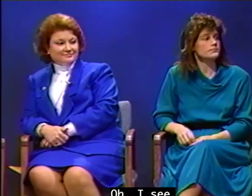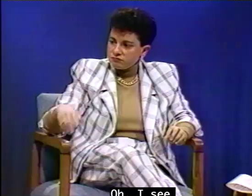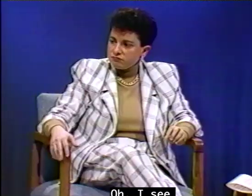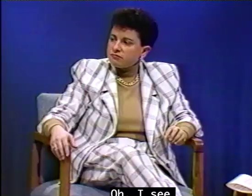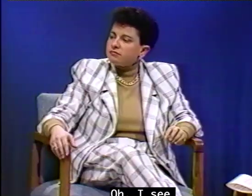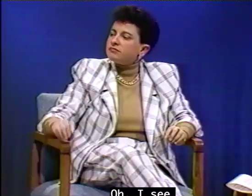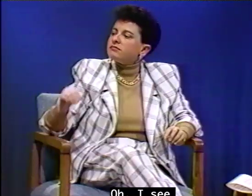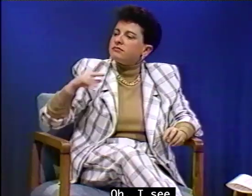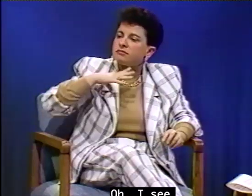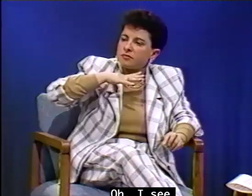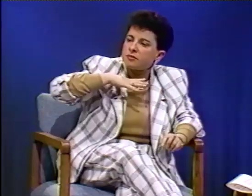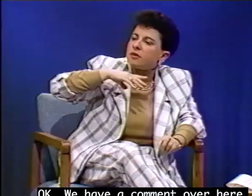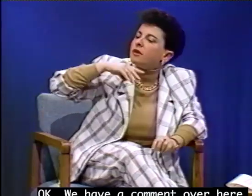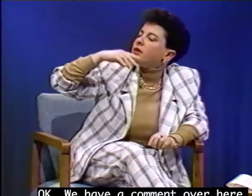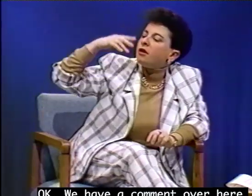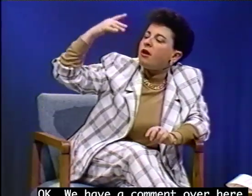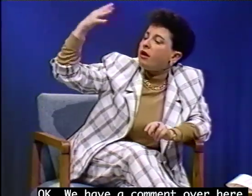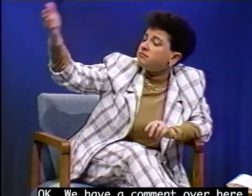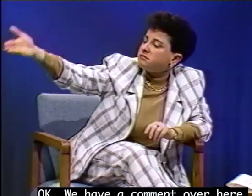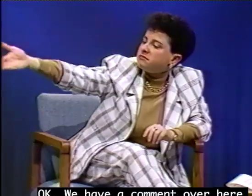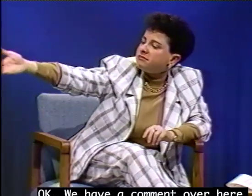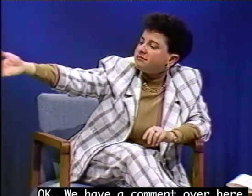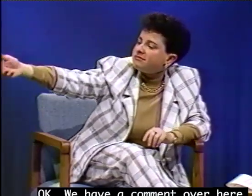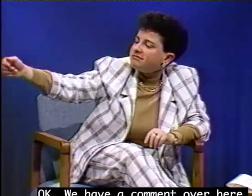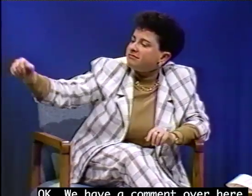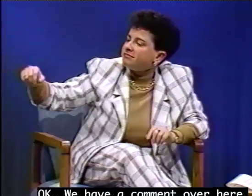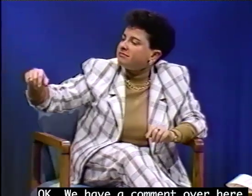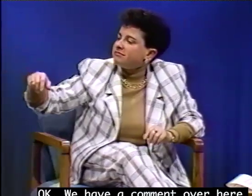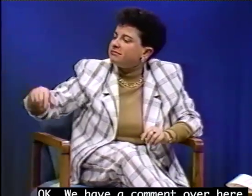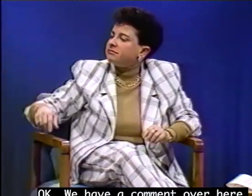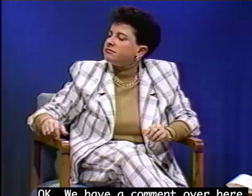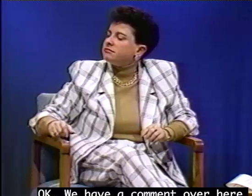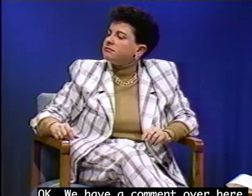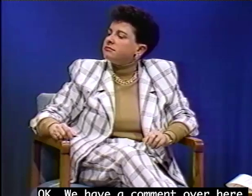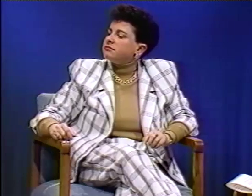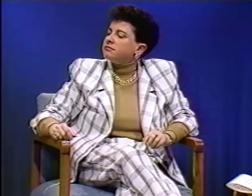Oh, I see. Okay. We have a comment over here.